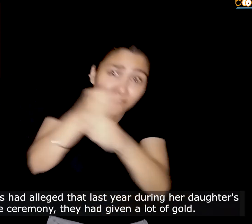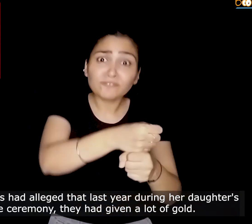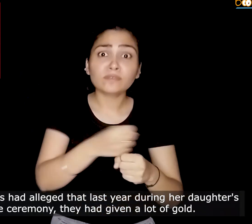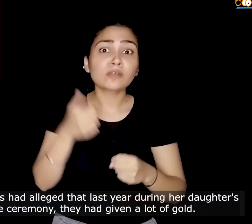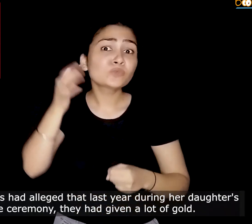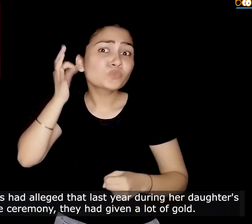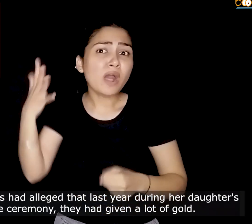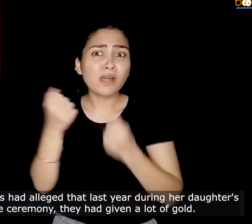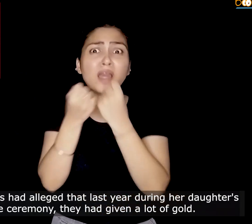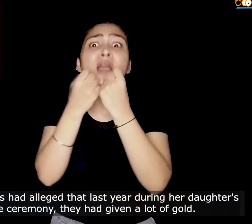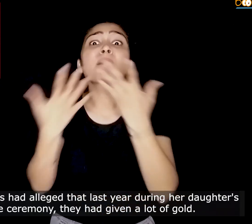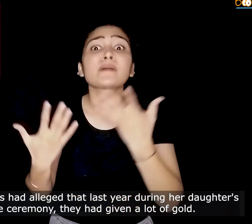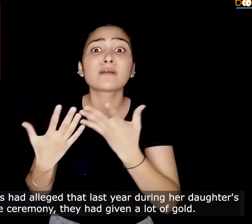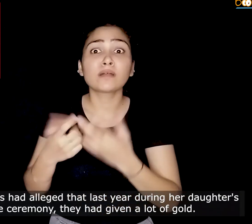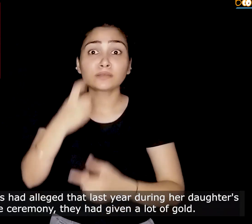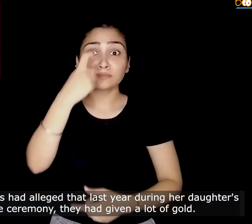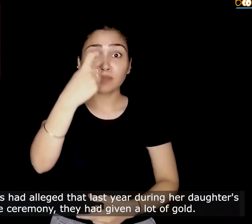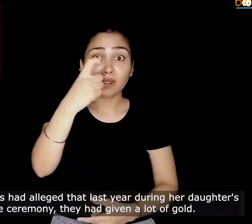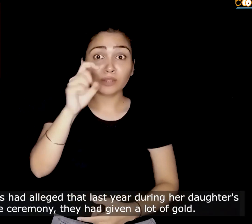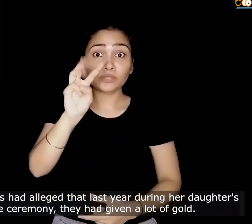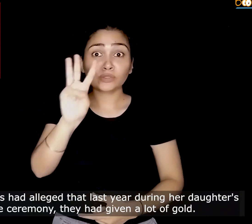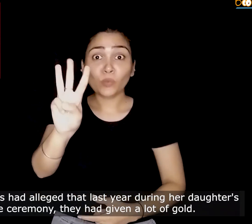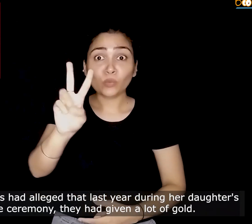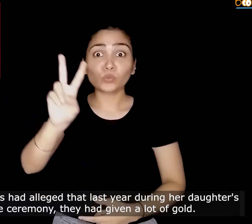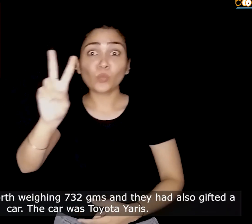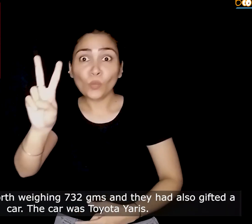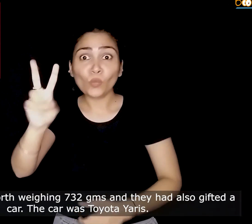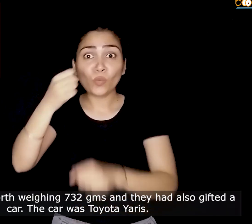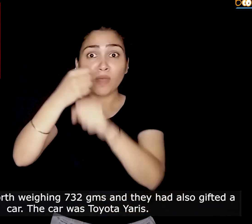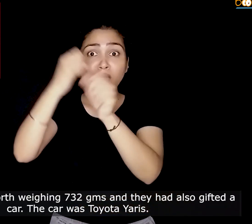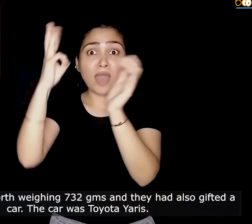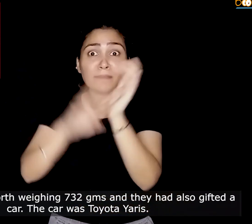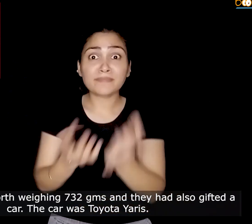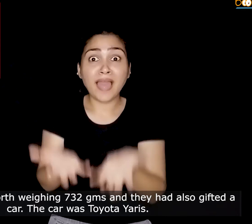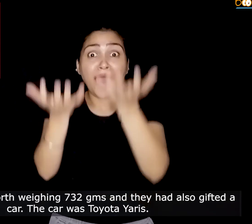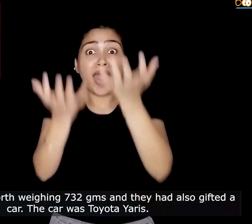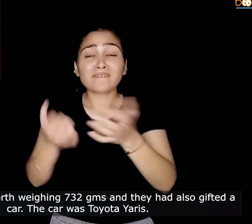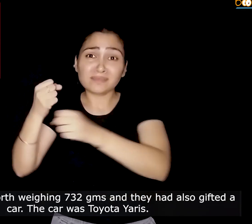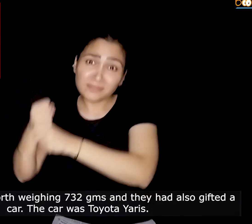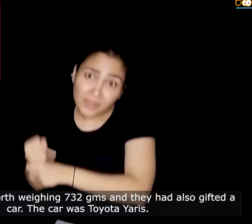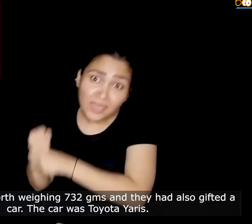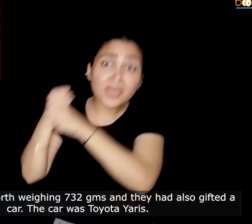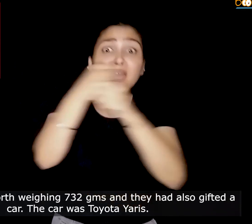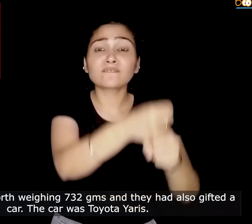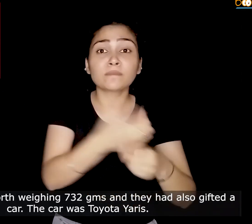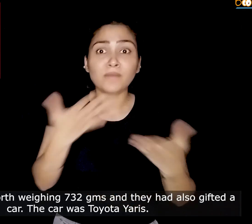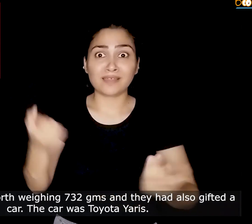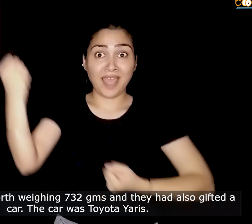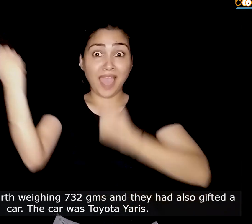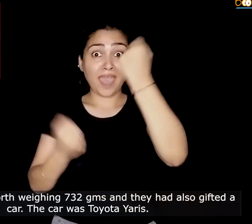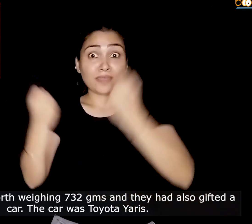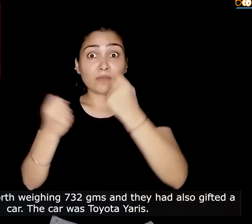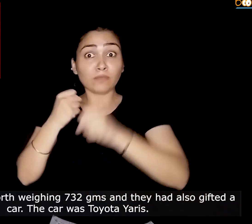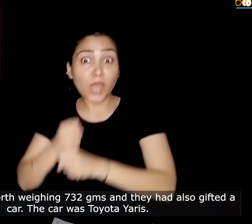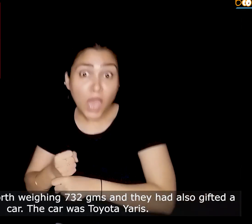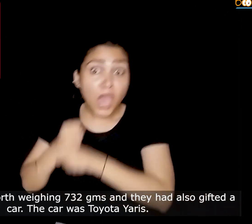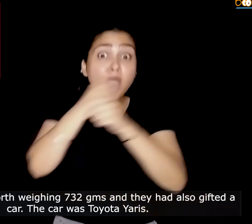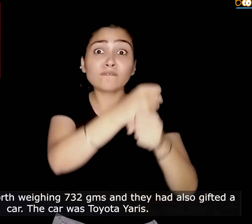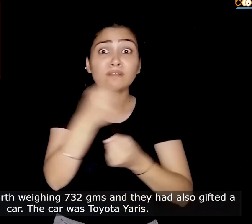daughter's marriage ceremony they had given a lot of gold the gold was worth weighing 732 grams and they had also gifted a